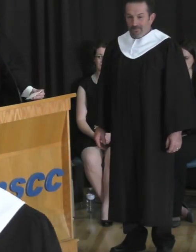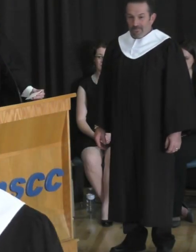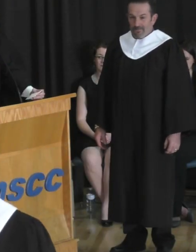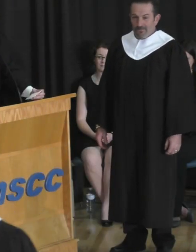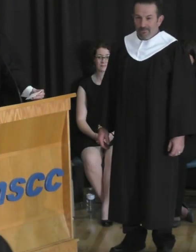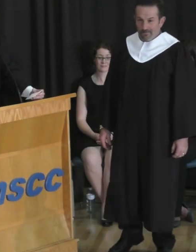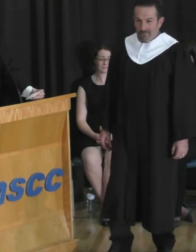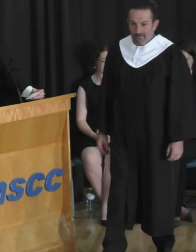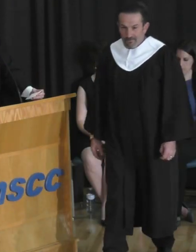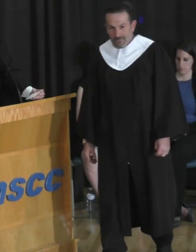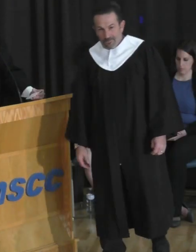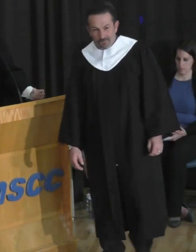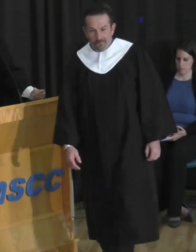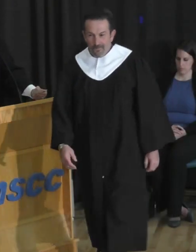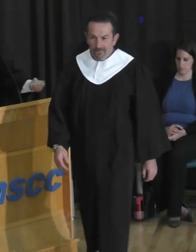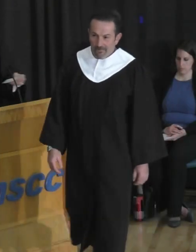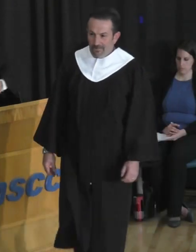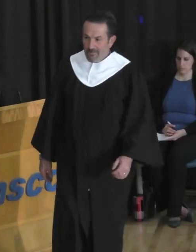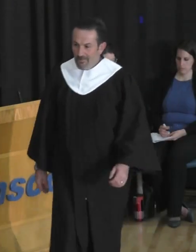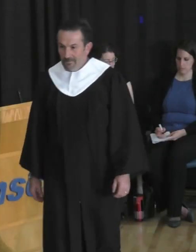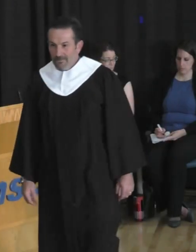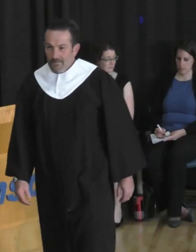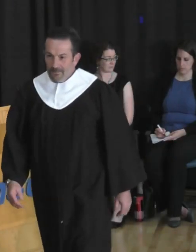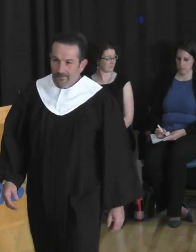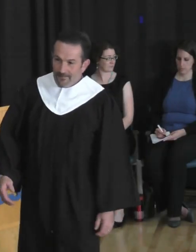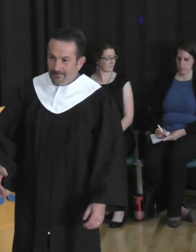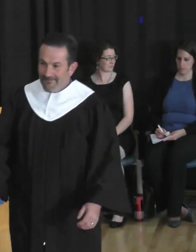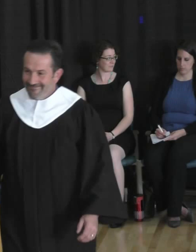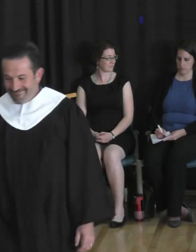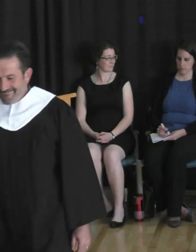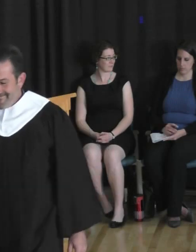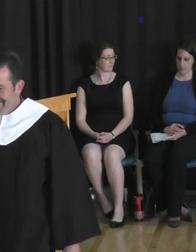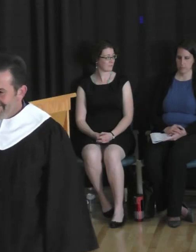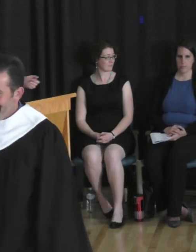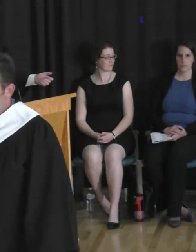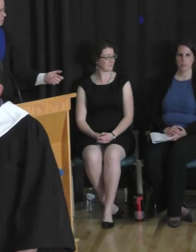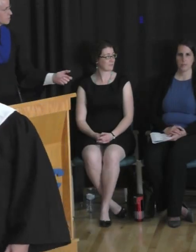Kirk Mumford, honors.